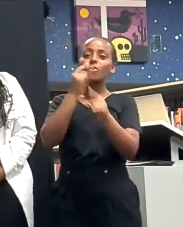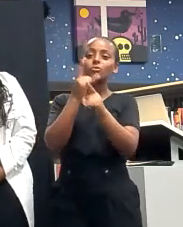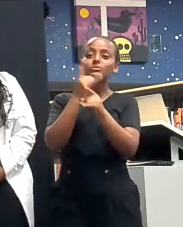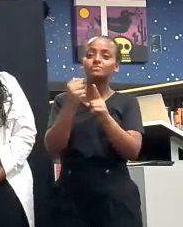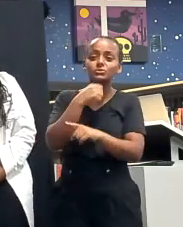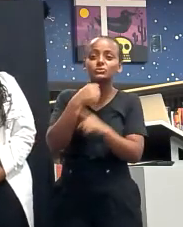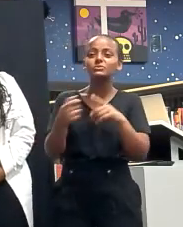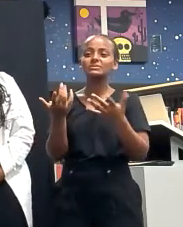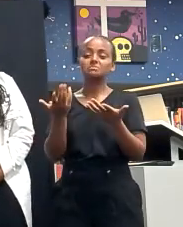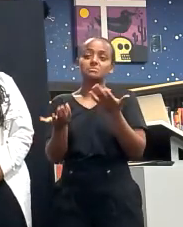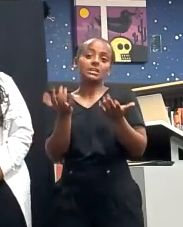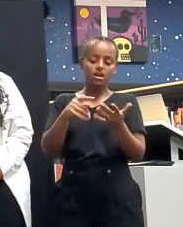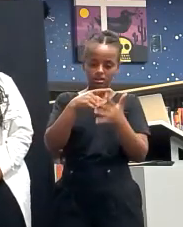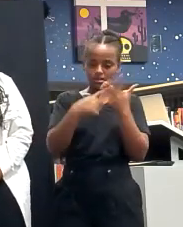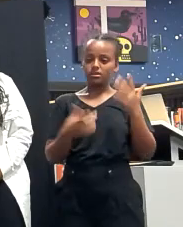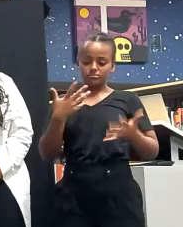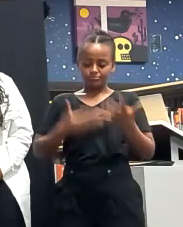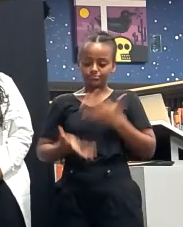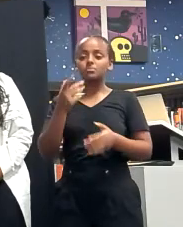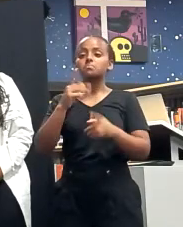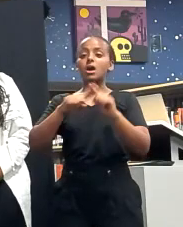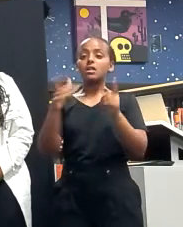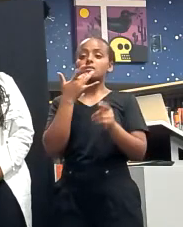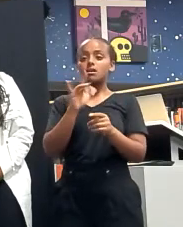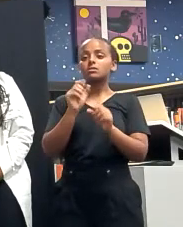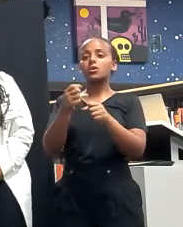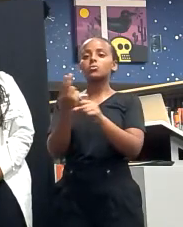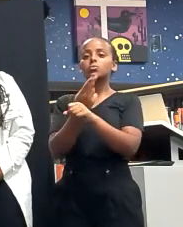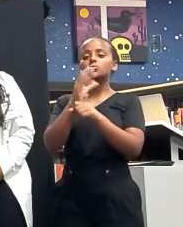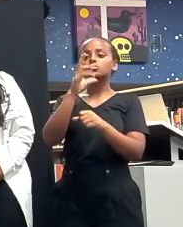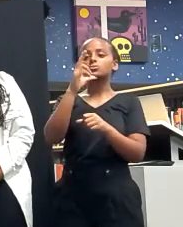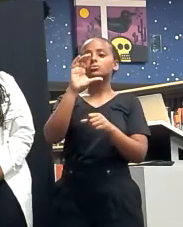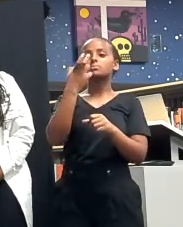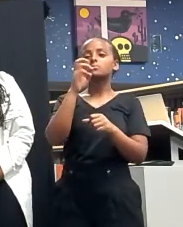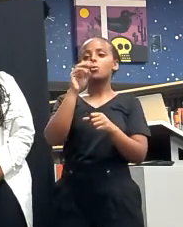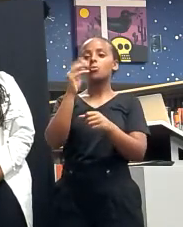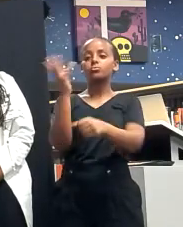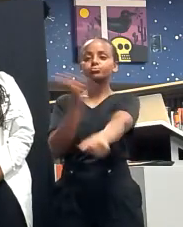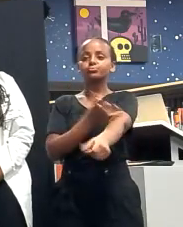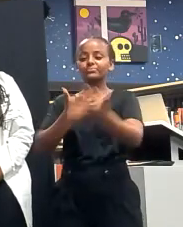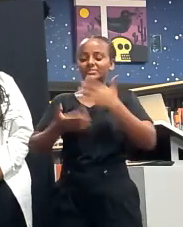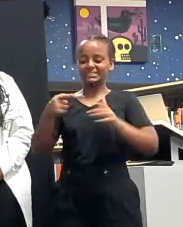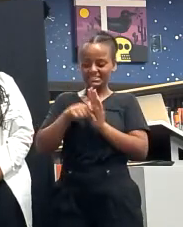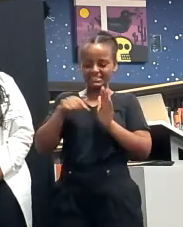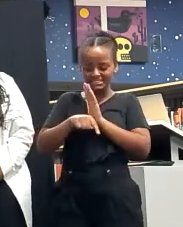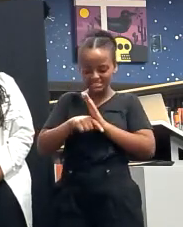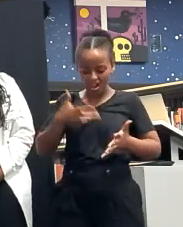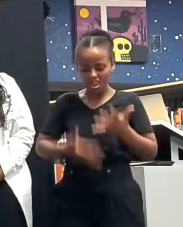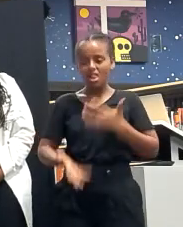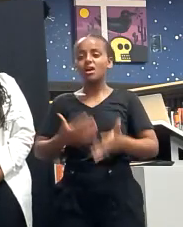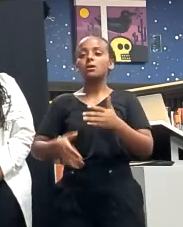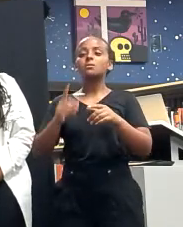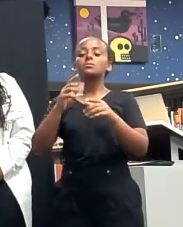whether it's their, you know, toxins in their environments, whether it's genetically based, alcohol